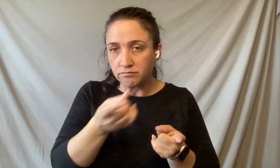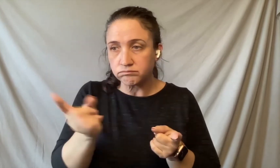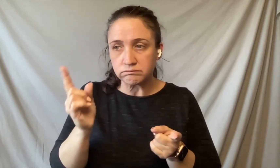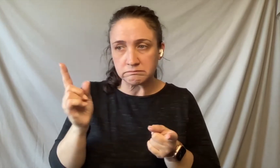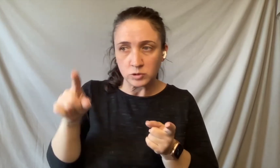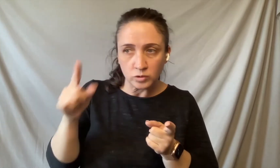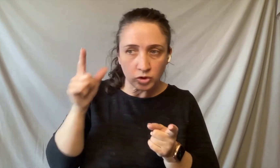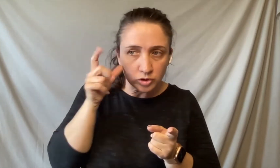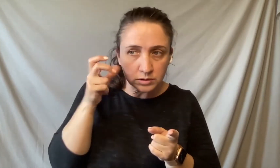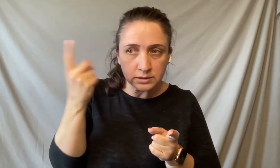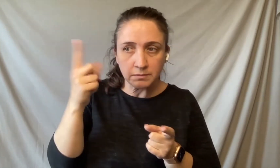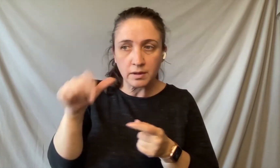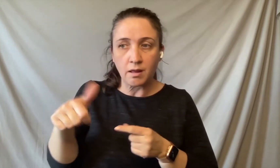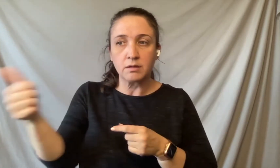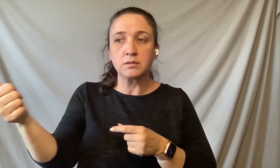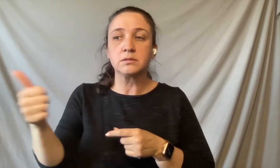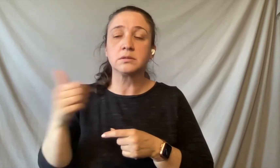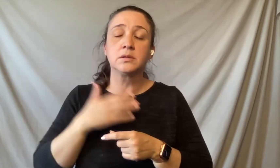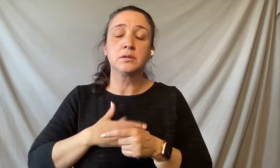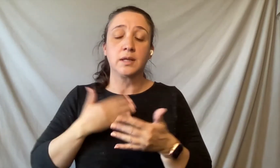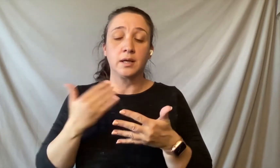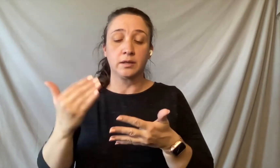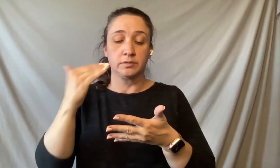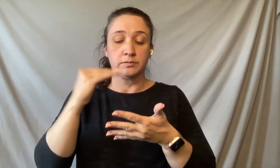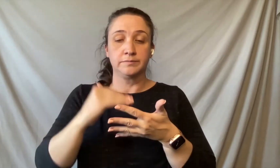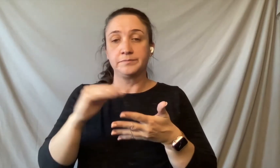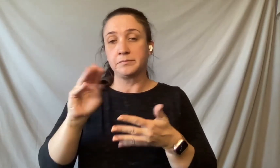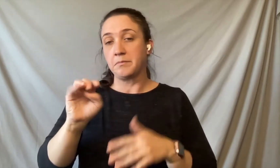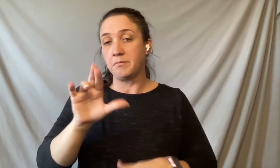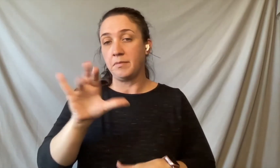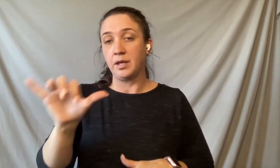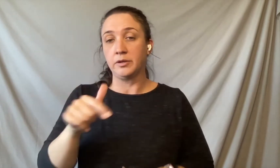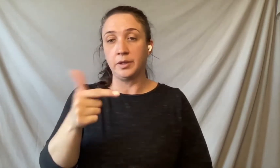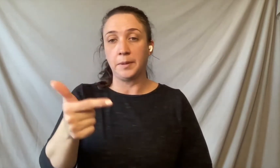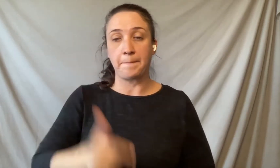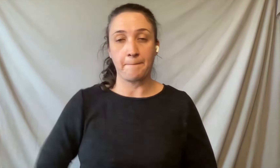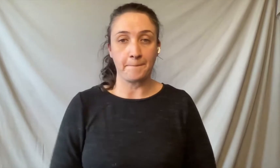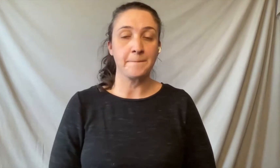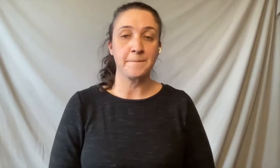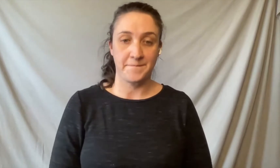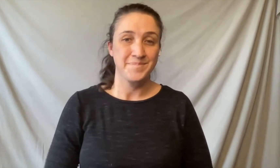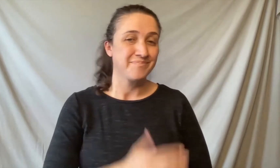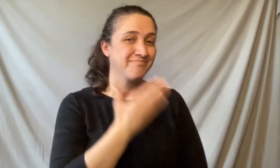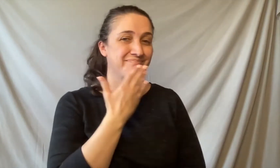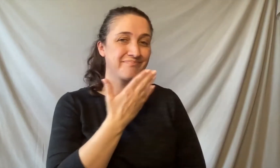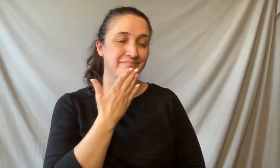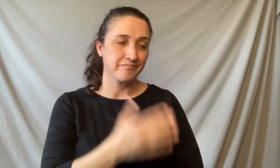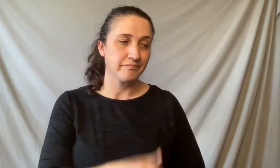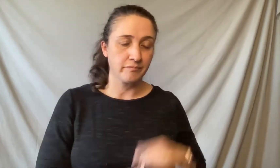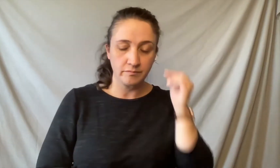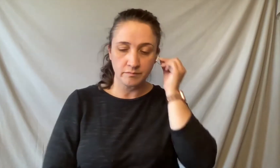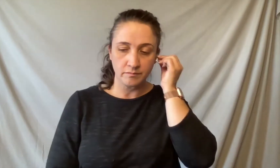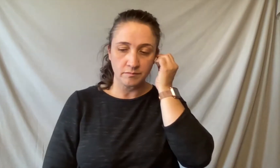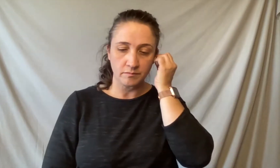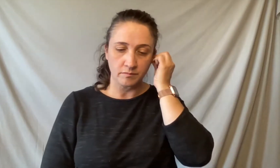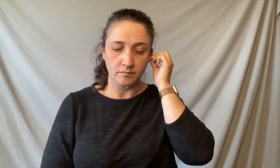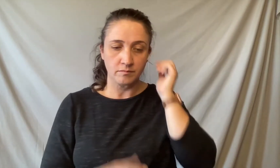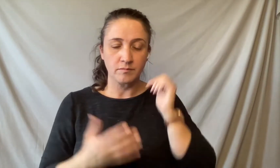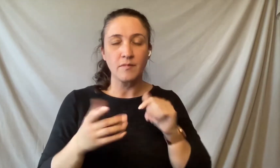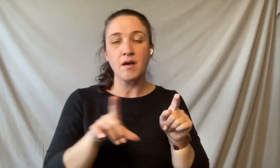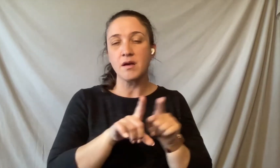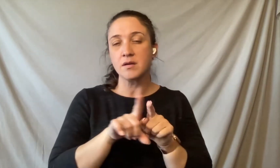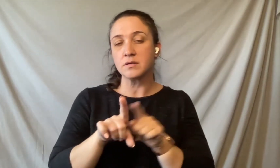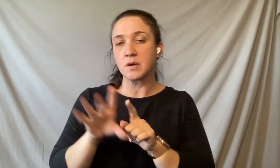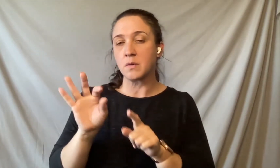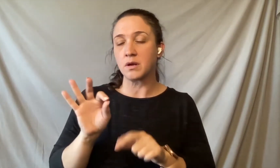differently. So let's go to Mary. Thank you. I just wanted to put there, as we start